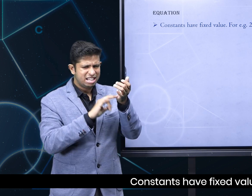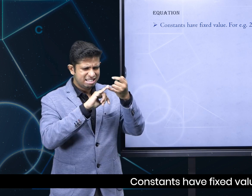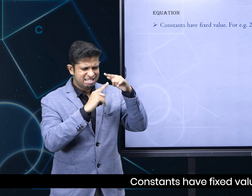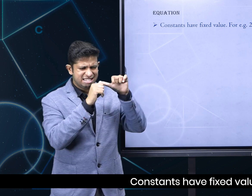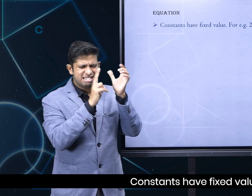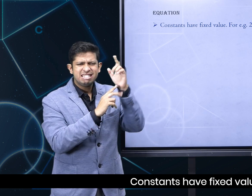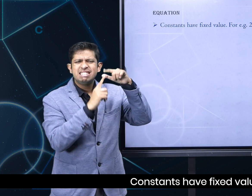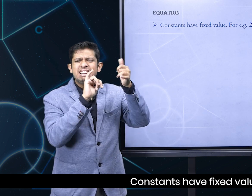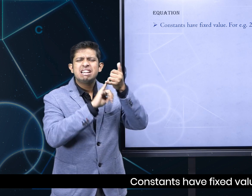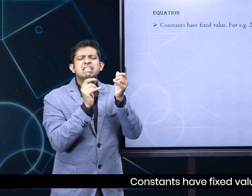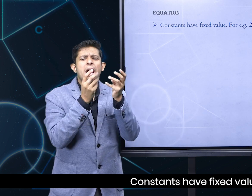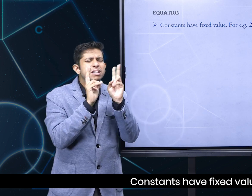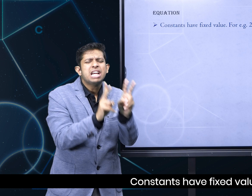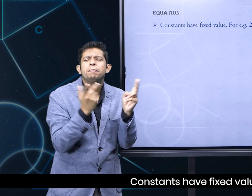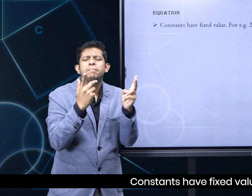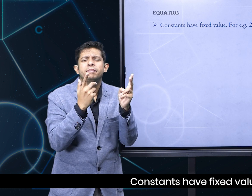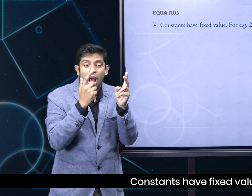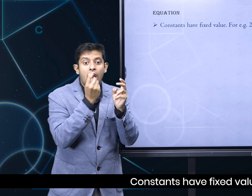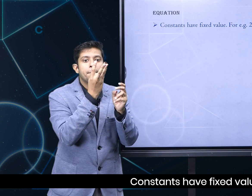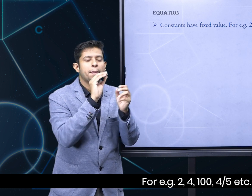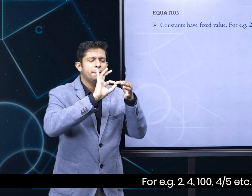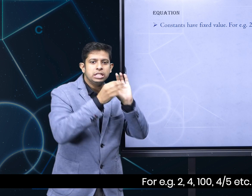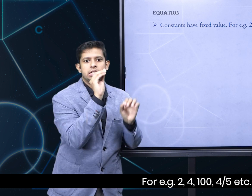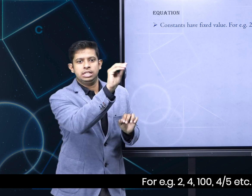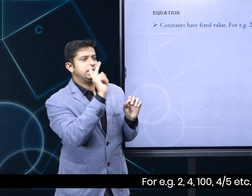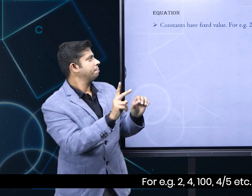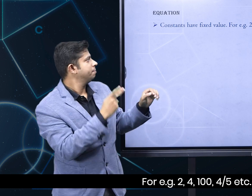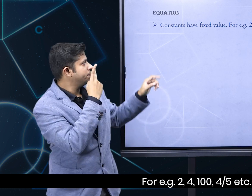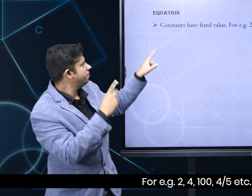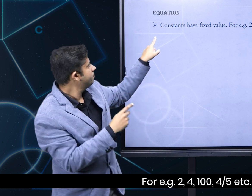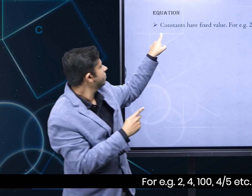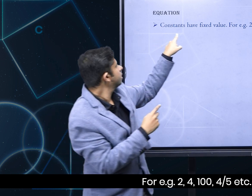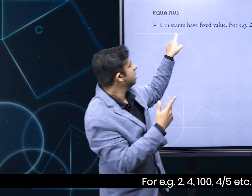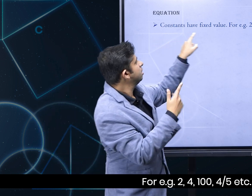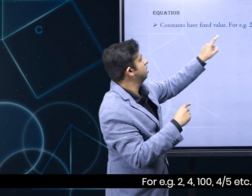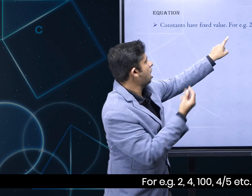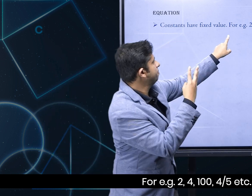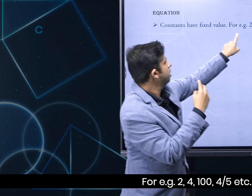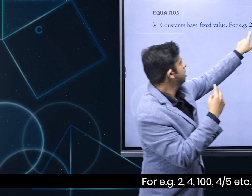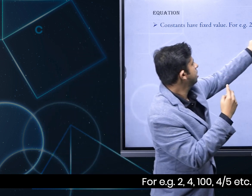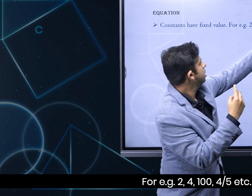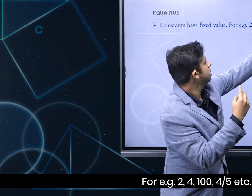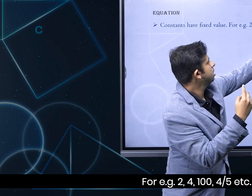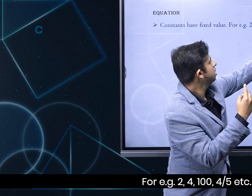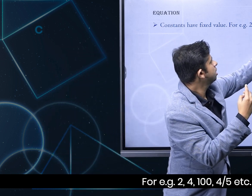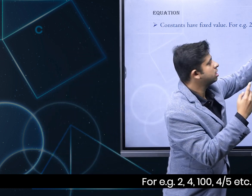Constants have fixed value. For example, 2, 4, 100, 4 by 5,